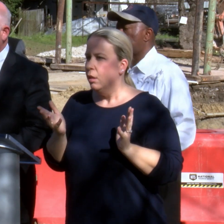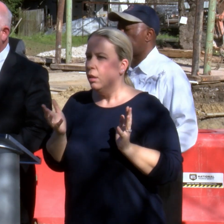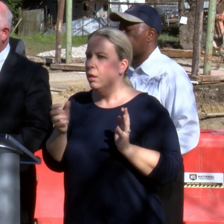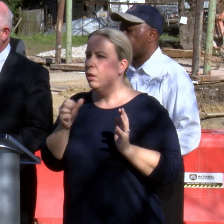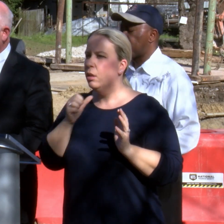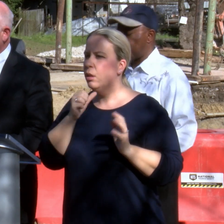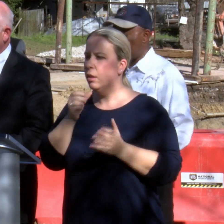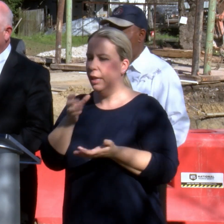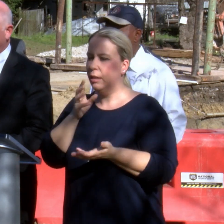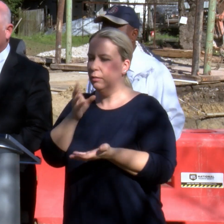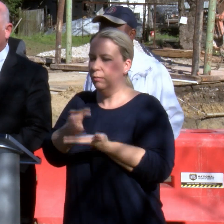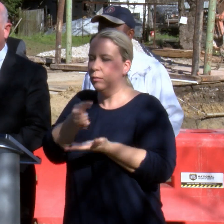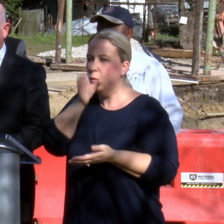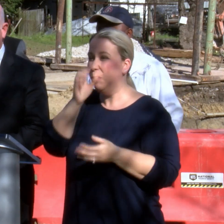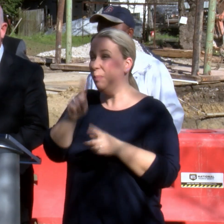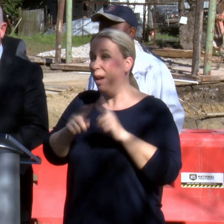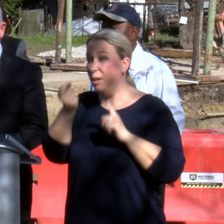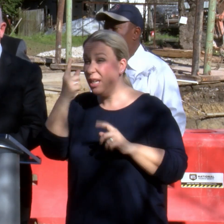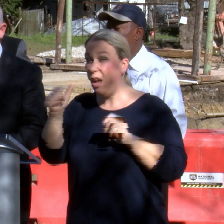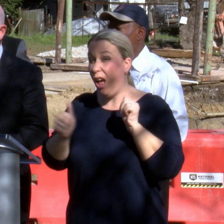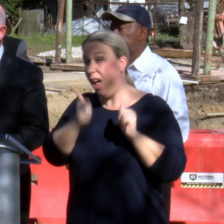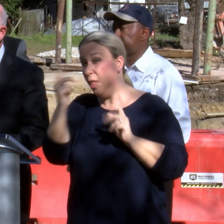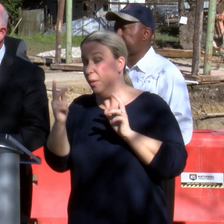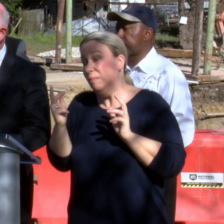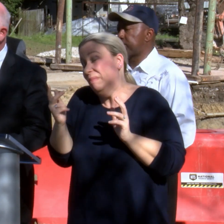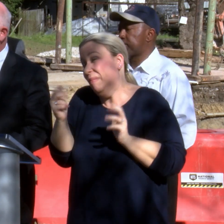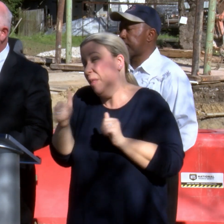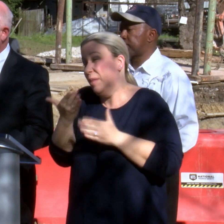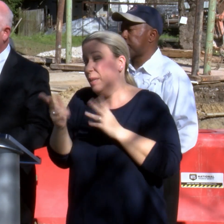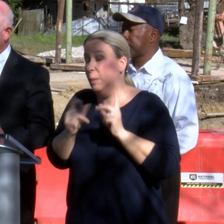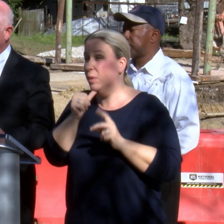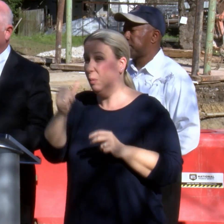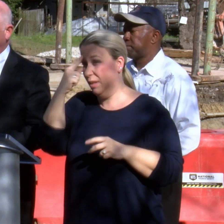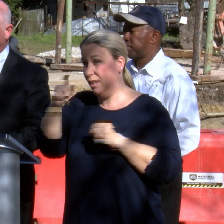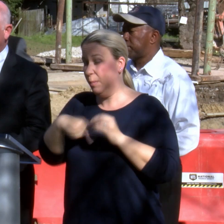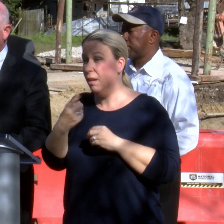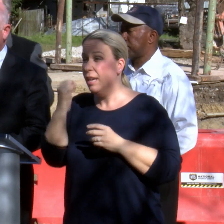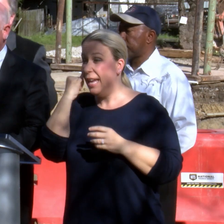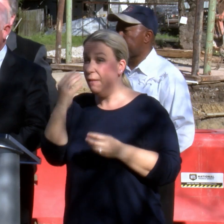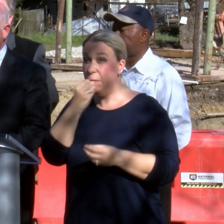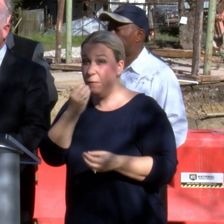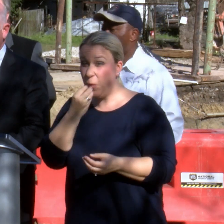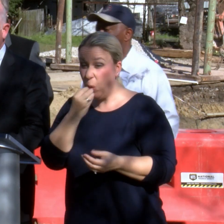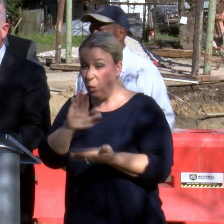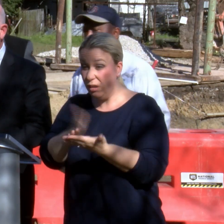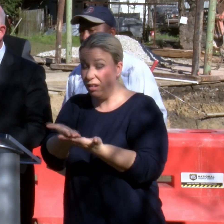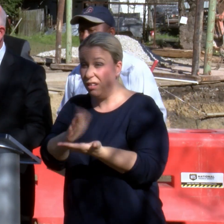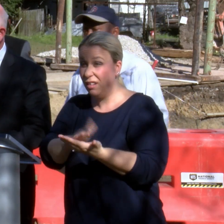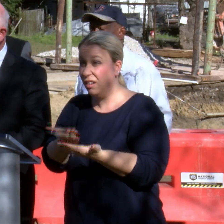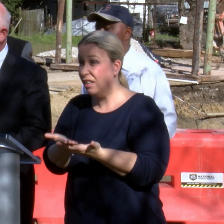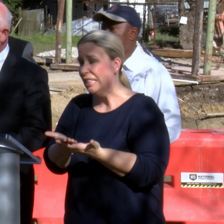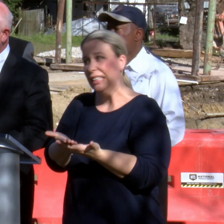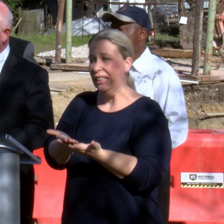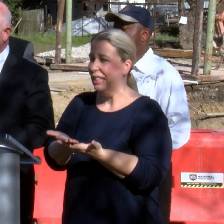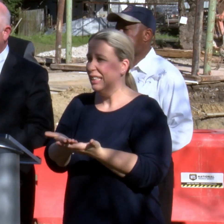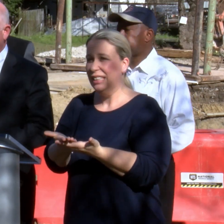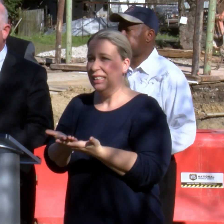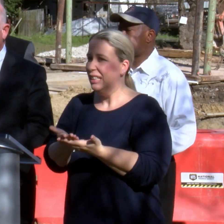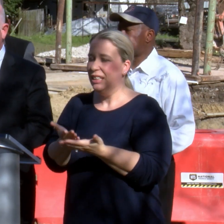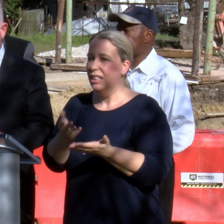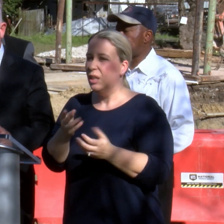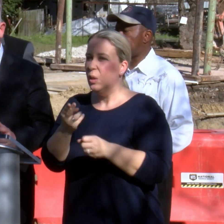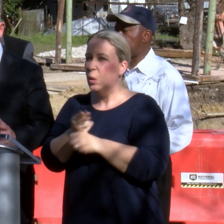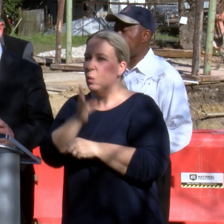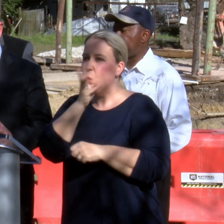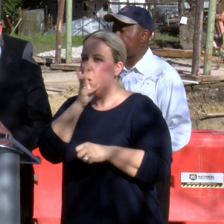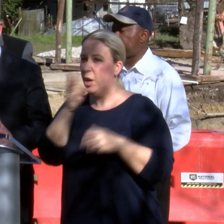going to drink it out of a glass, but there are other things that people don't always think about. So when if you're going to be preparing food, you would preferably either use water that